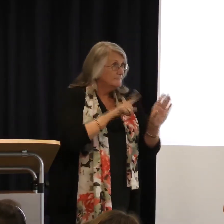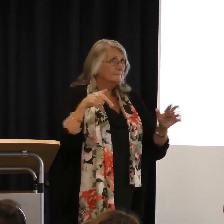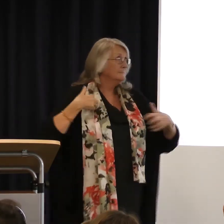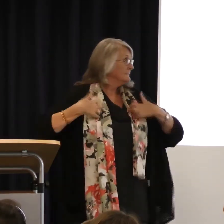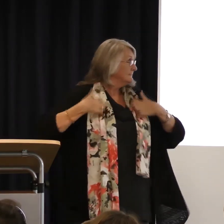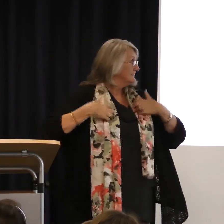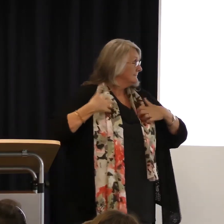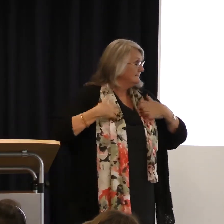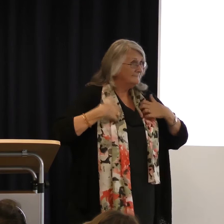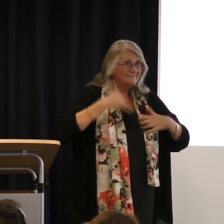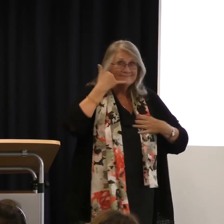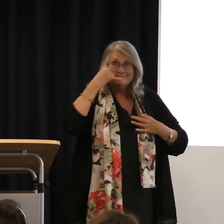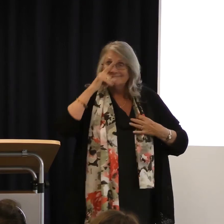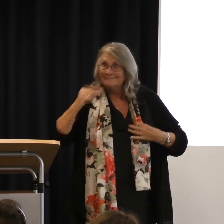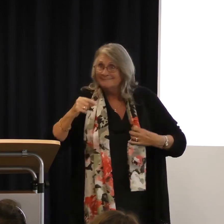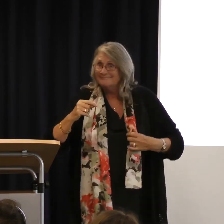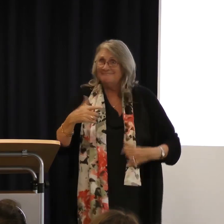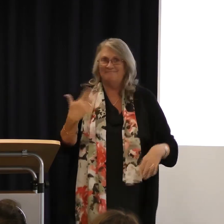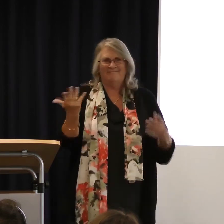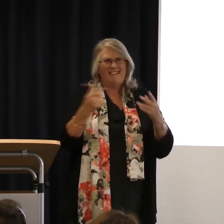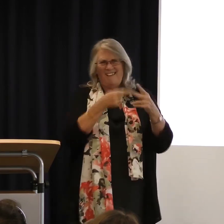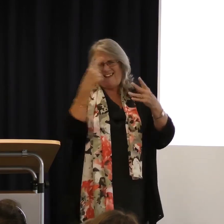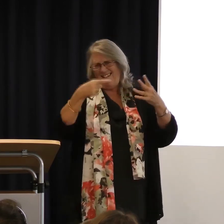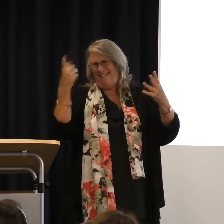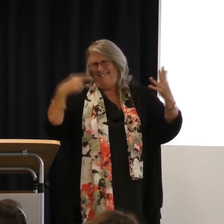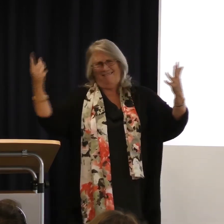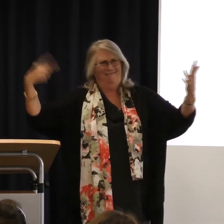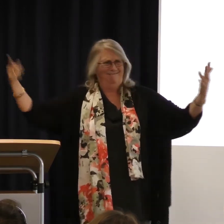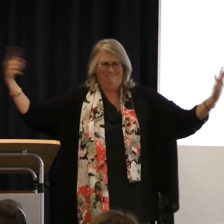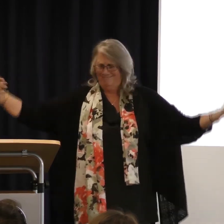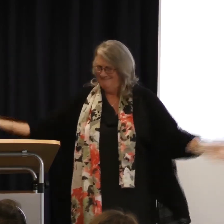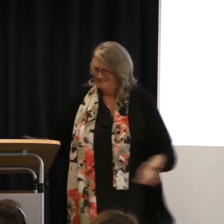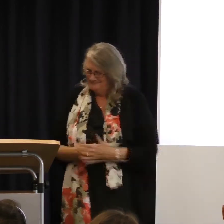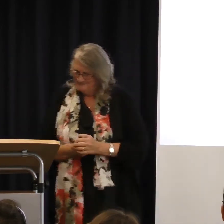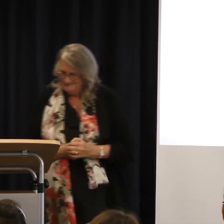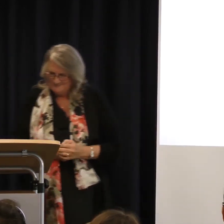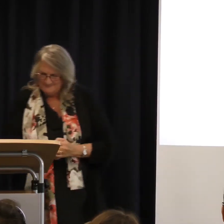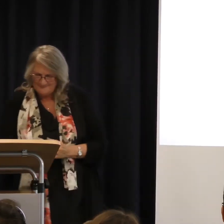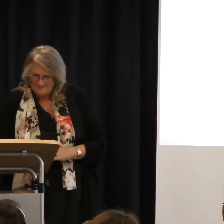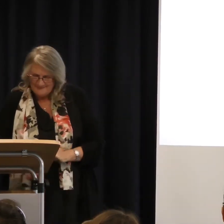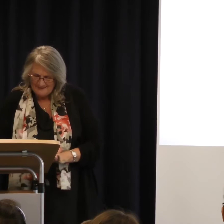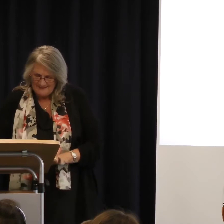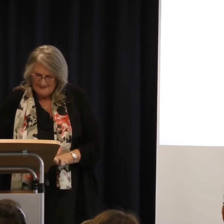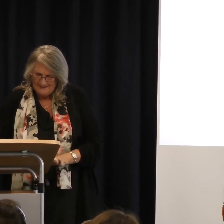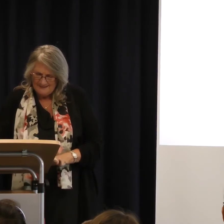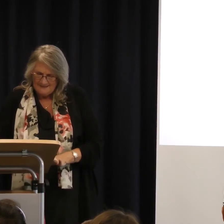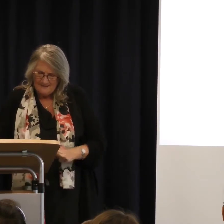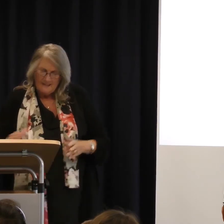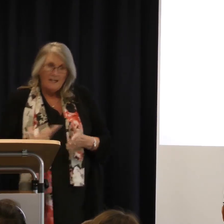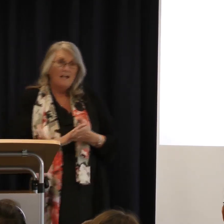a lot of new initiatives. For example, the TTY. We were very excited about being able to call someone via the TTY. That's just one example of